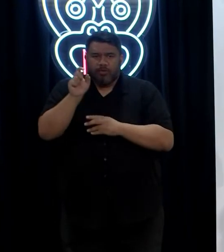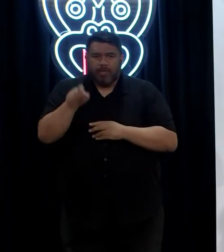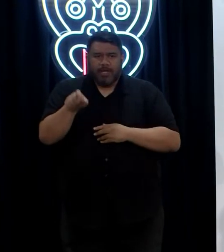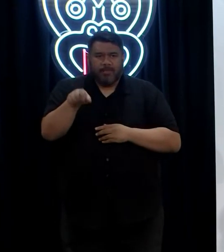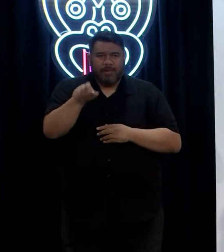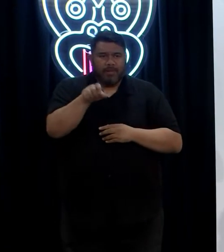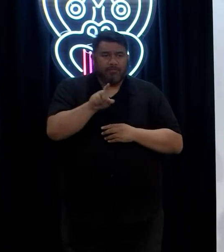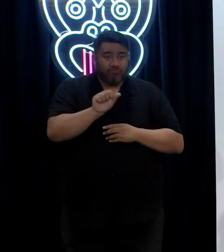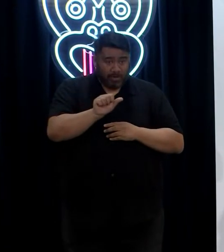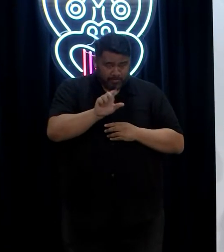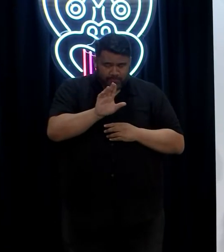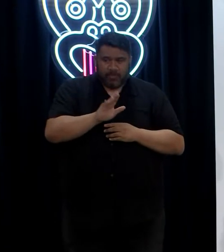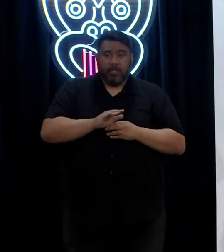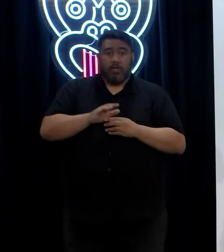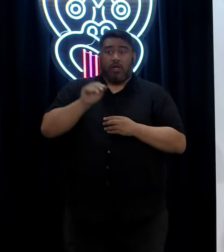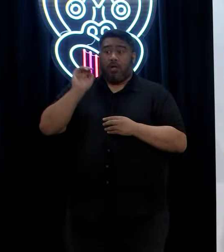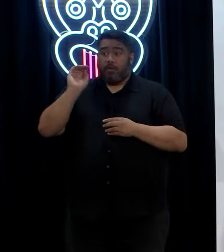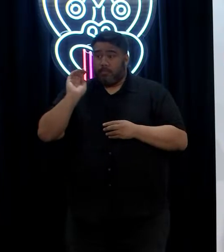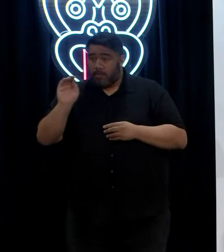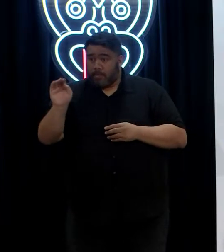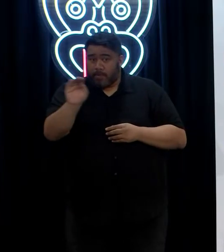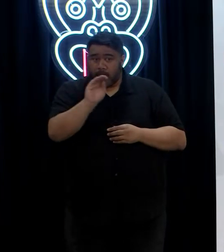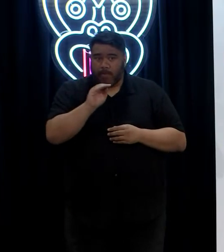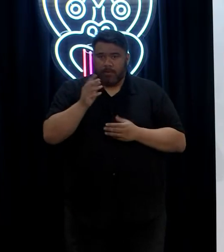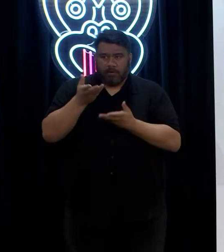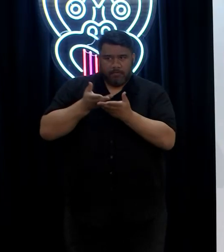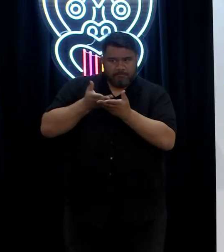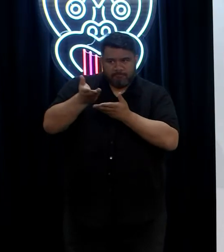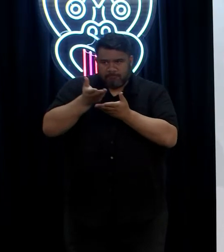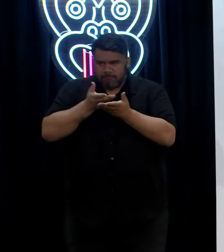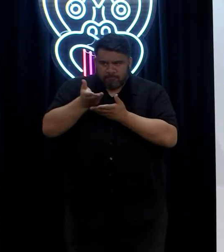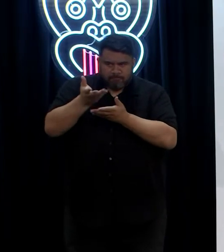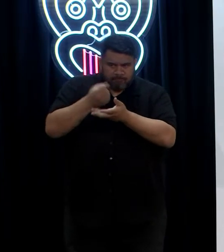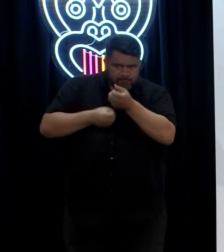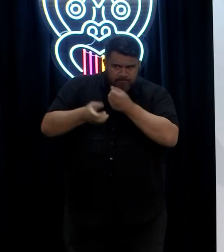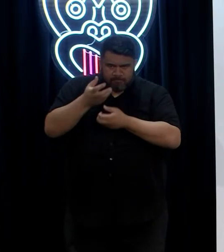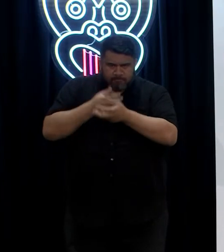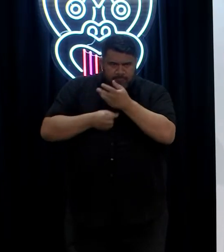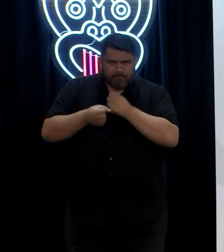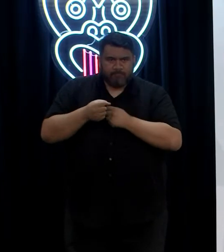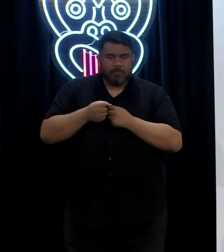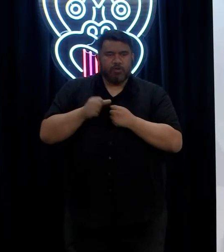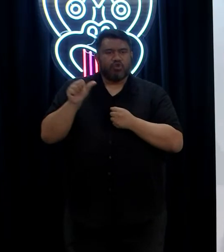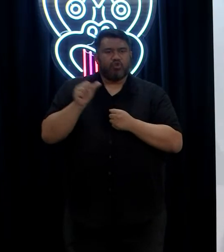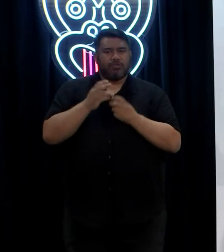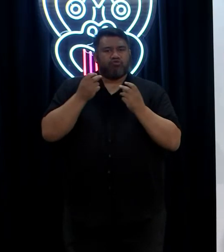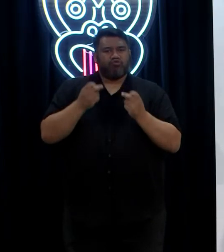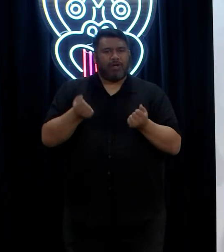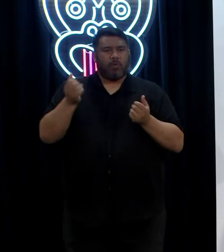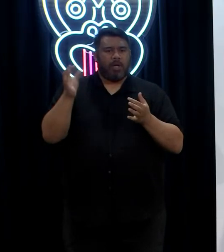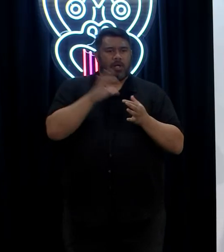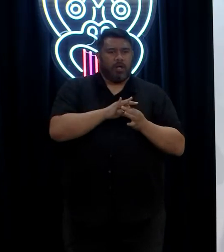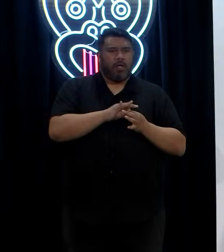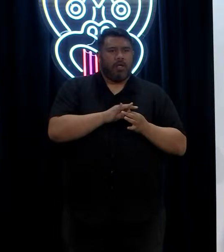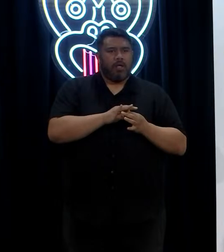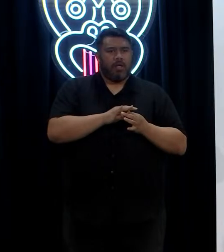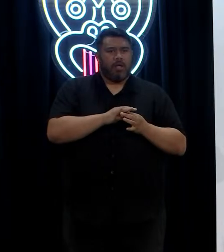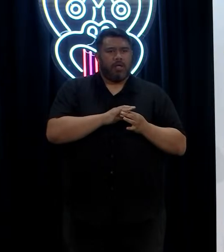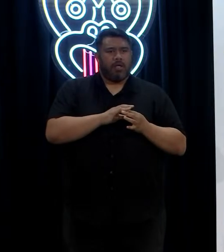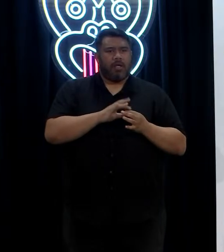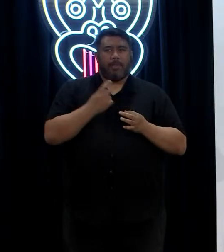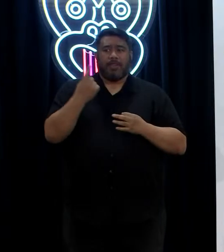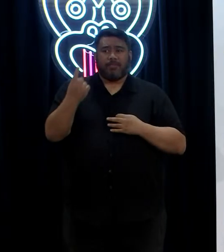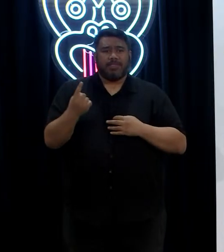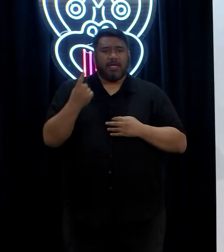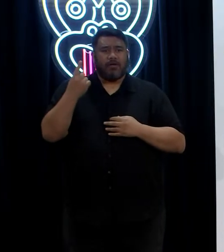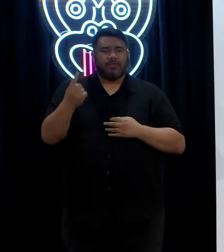up those new cases, that's where we can immediately find connections. But because those people weren't aware that they were a case or that